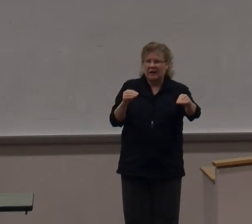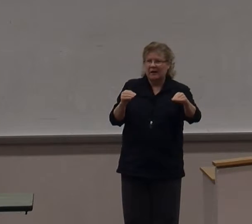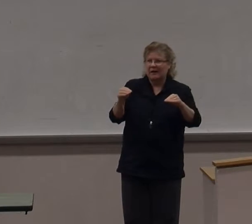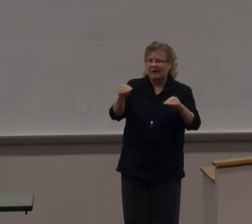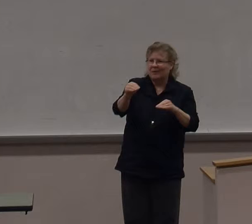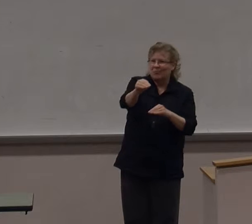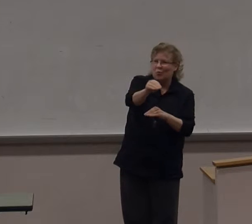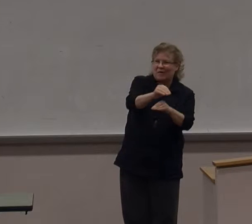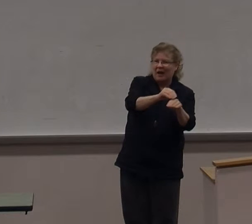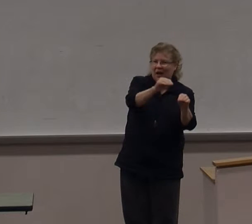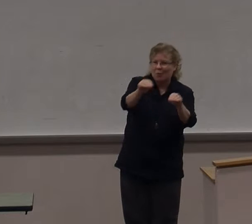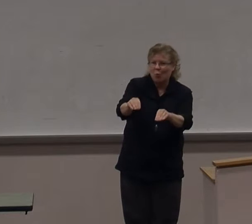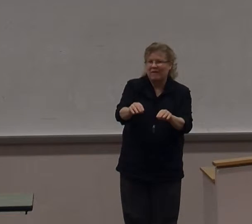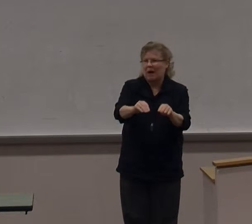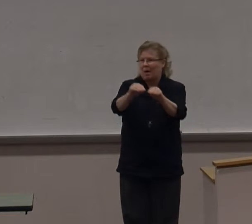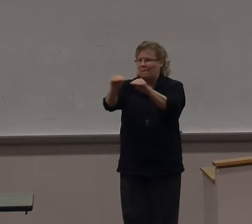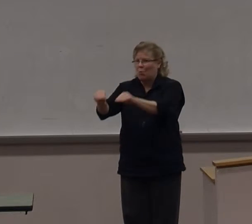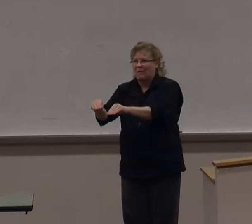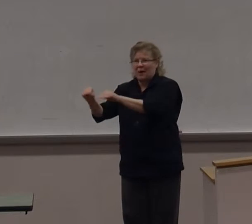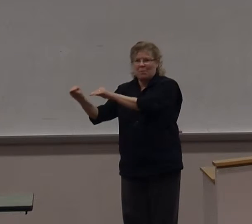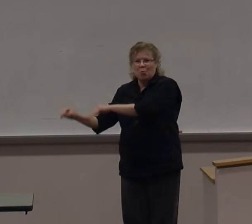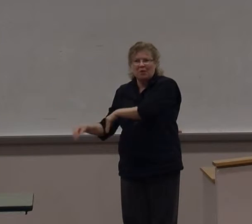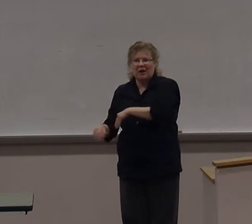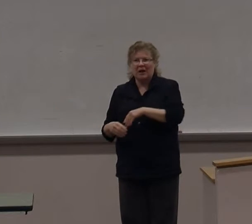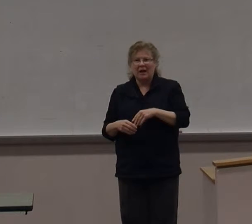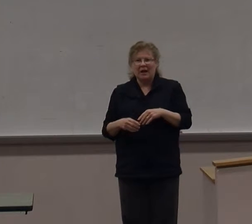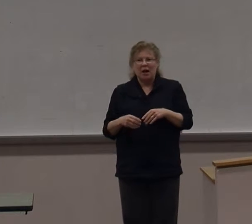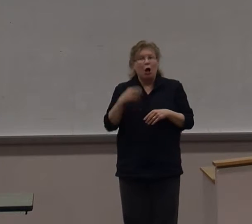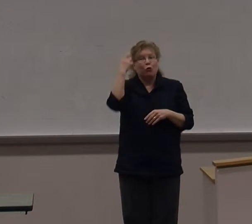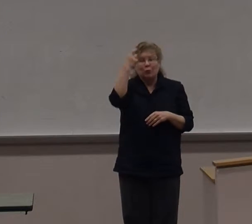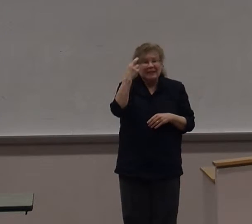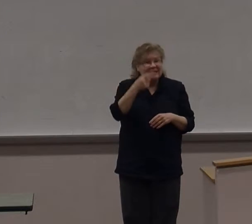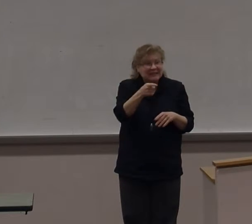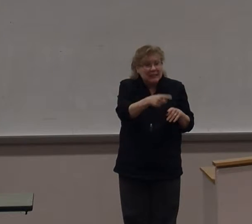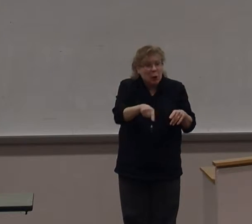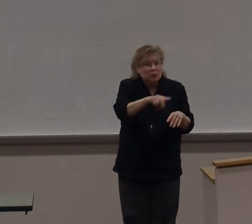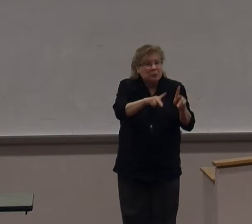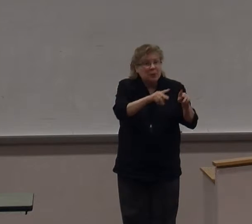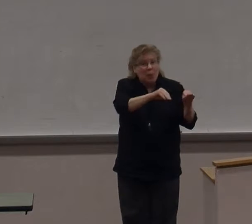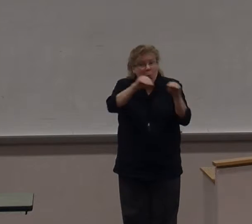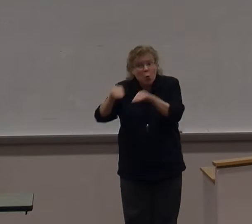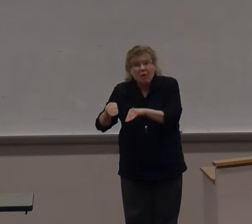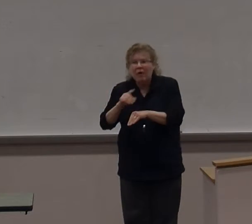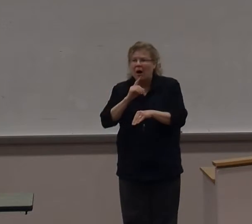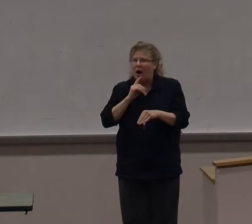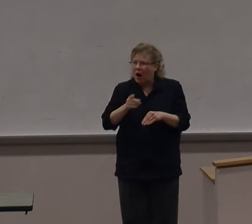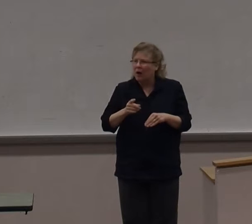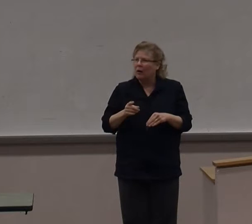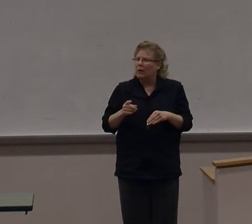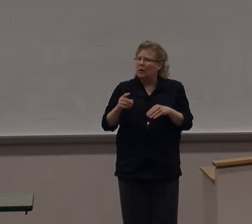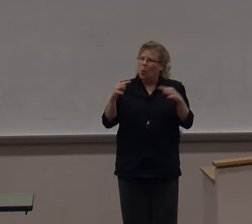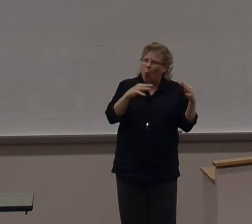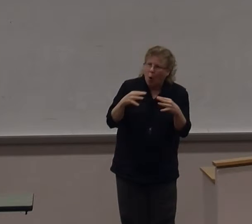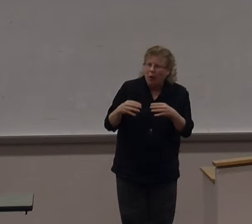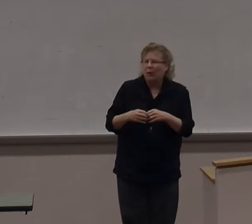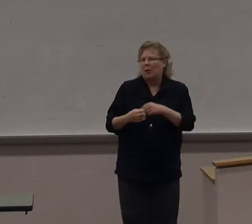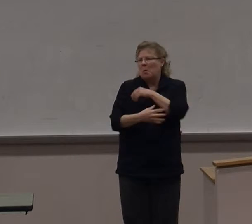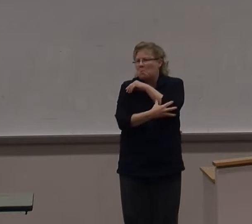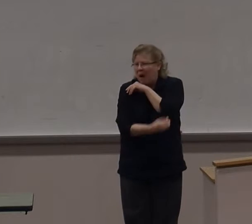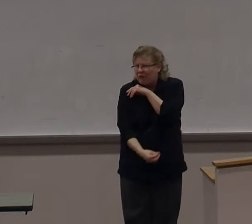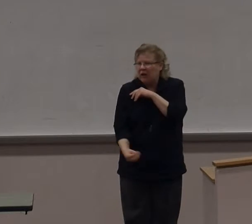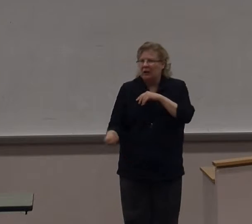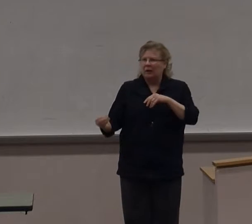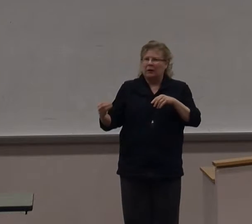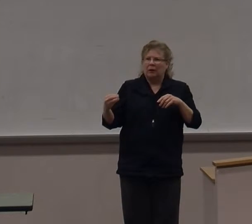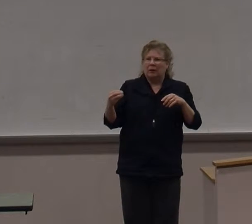compelled by the same set of things, the drives, the impetuses that move them out of a place